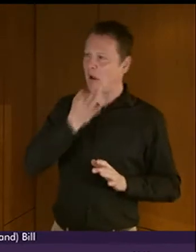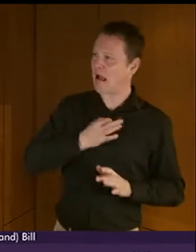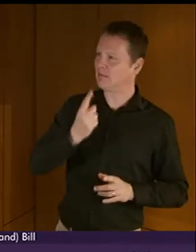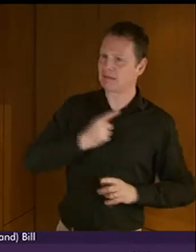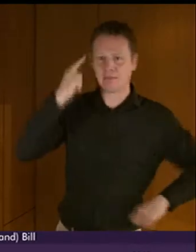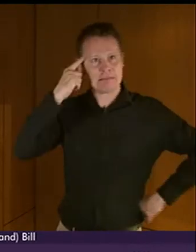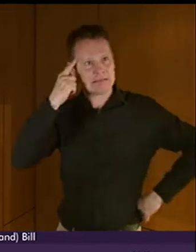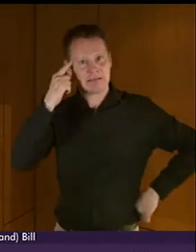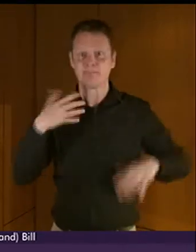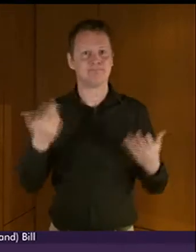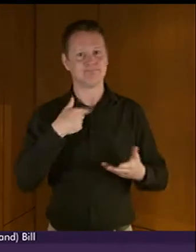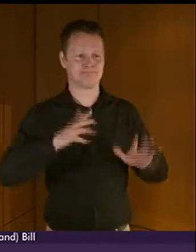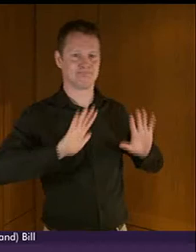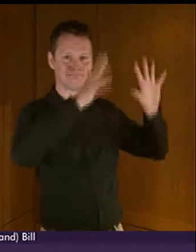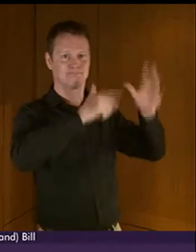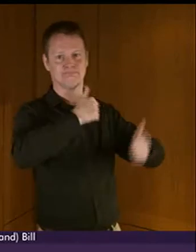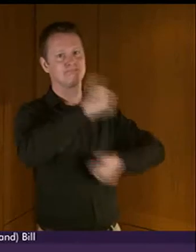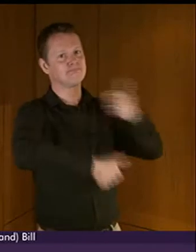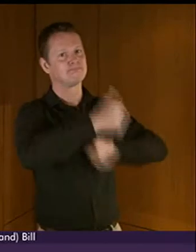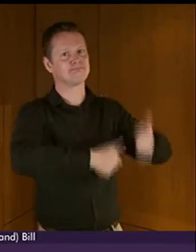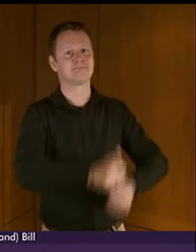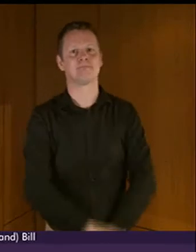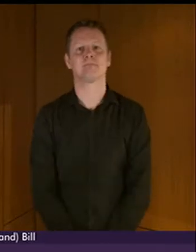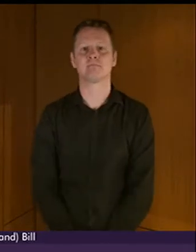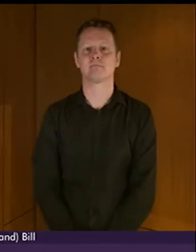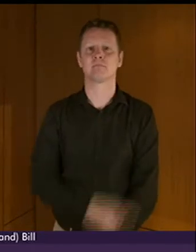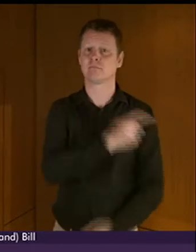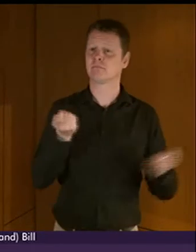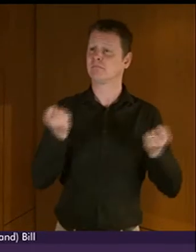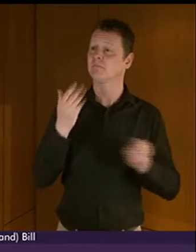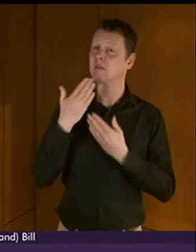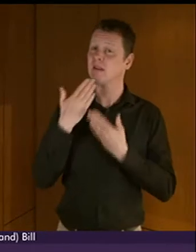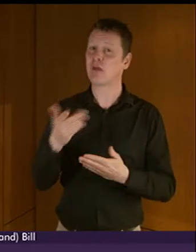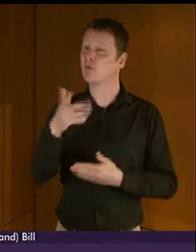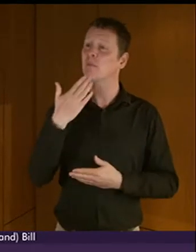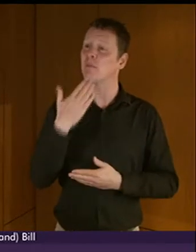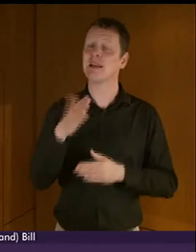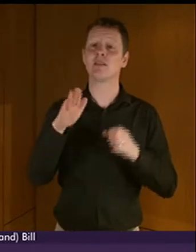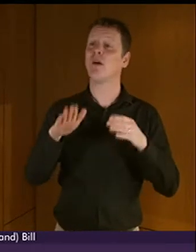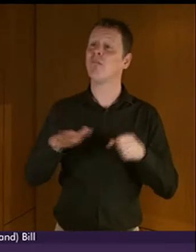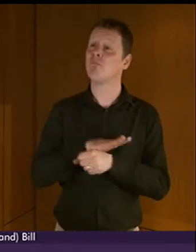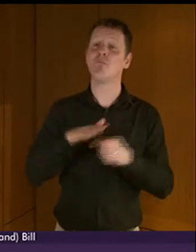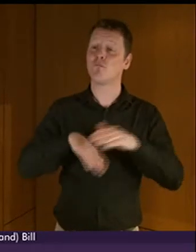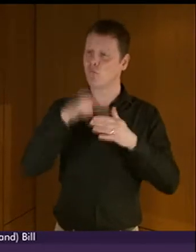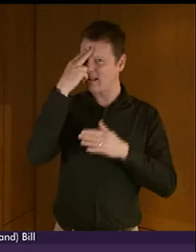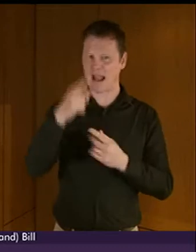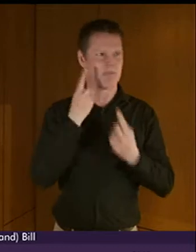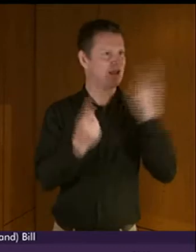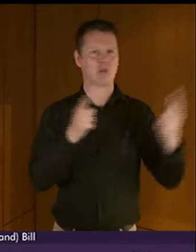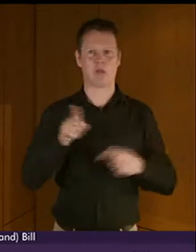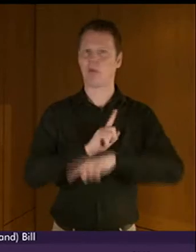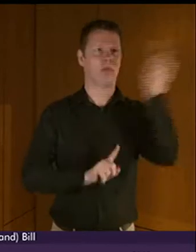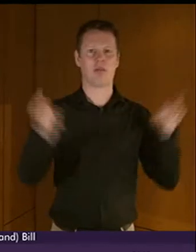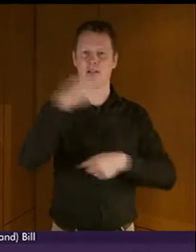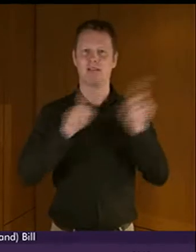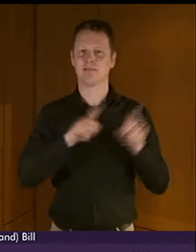to later. Presiding officer. Thank you. Could I remind members to use full names when they refer to each other, please? Nigel Dawn, to be followed